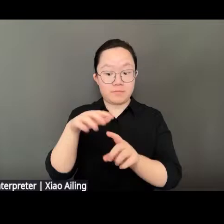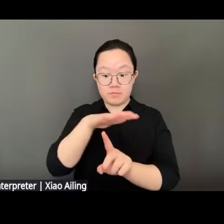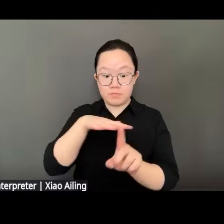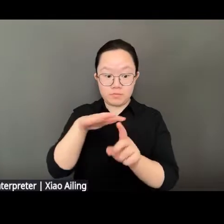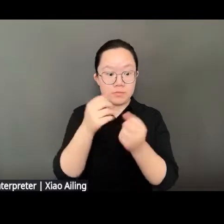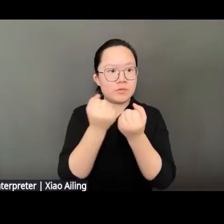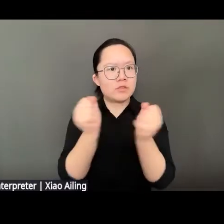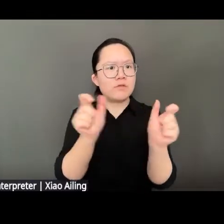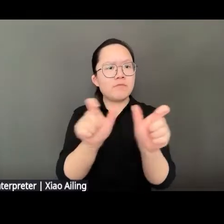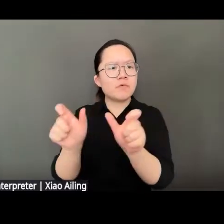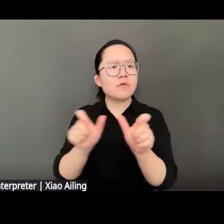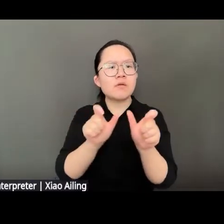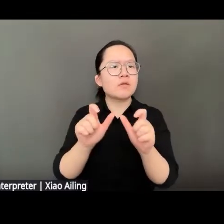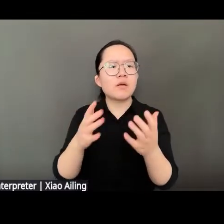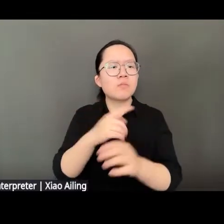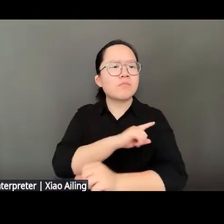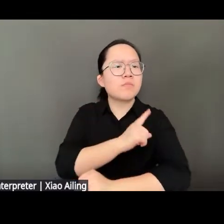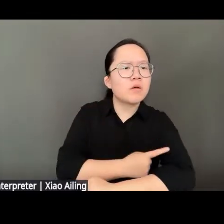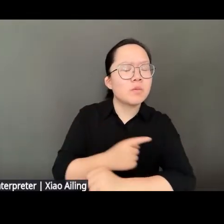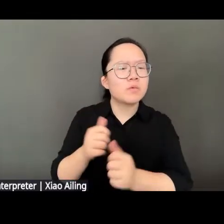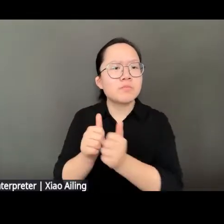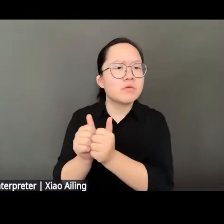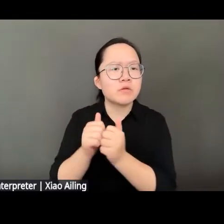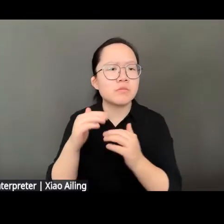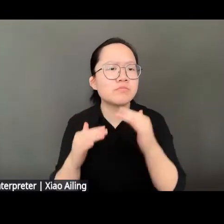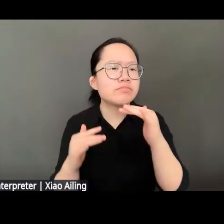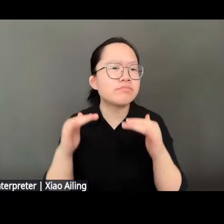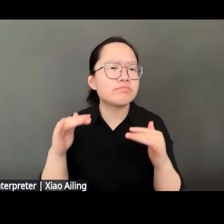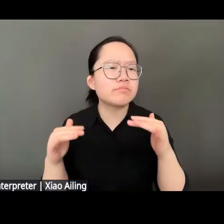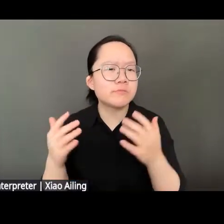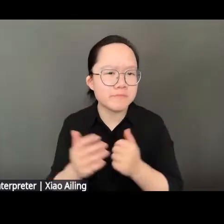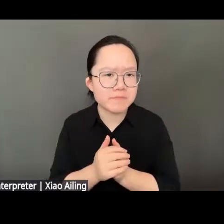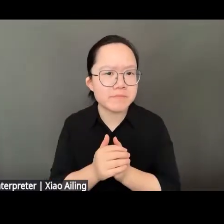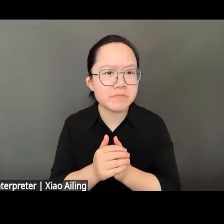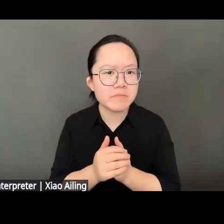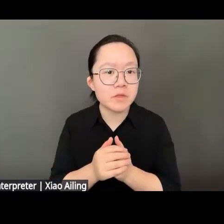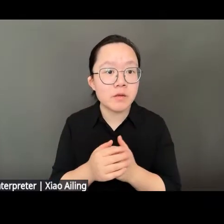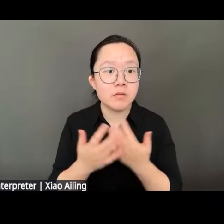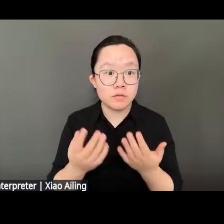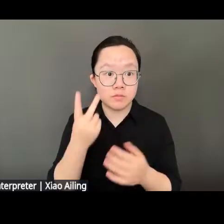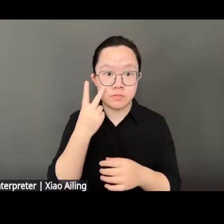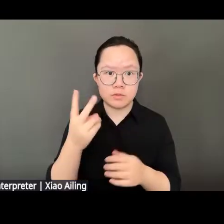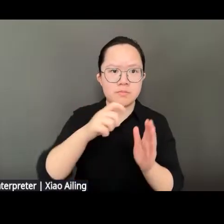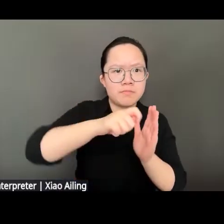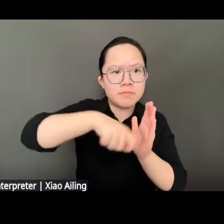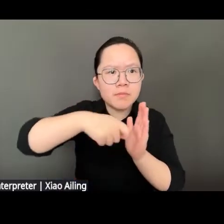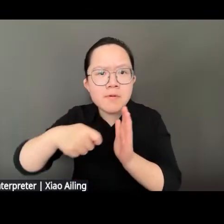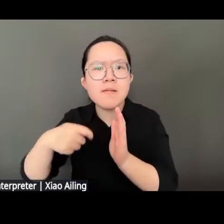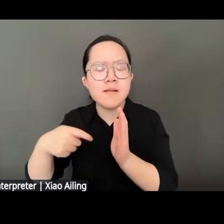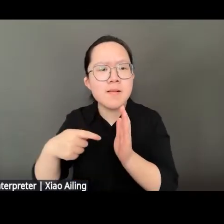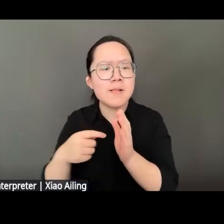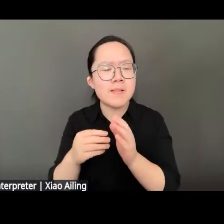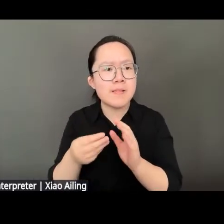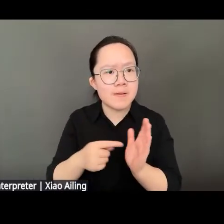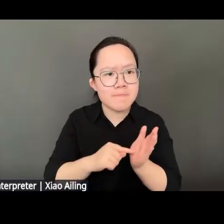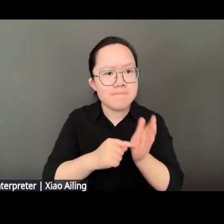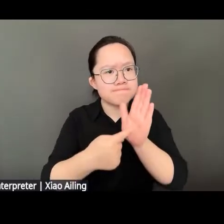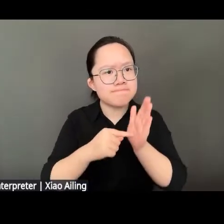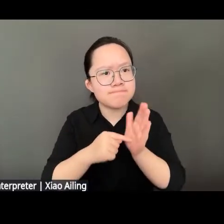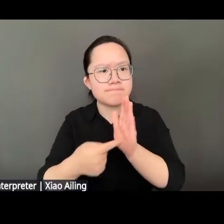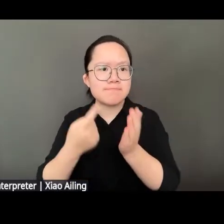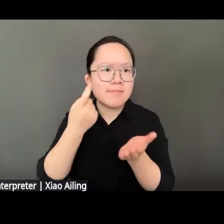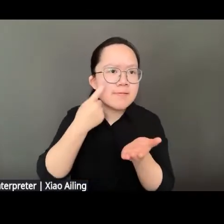for people with disabilities and to evidence it, to learn from it. Sightsavers and the